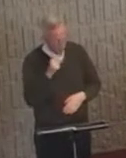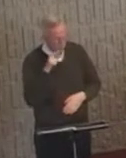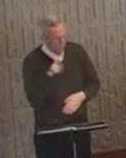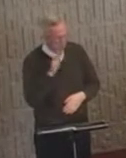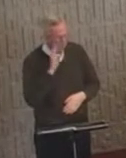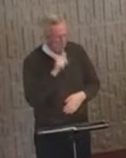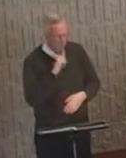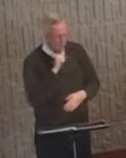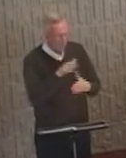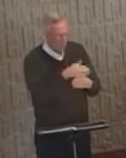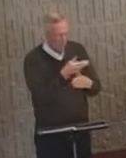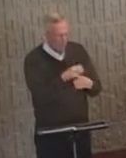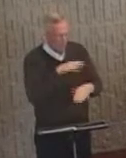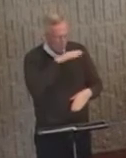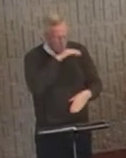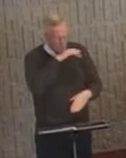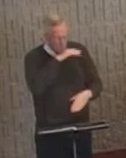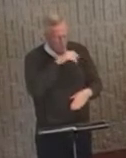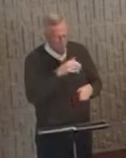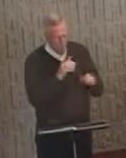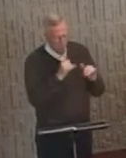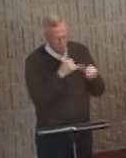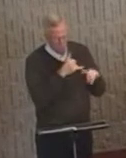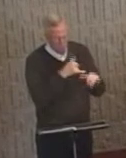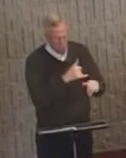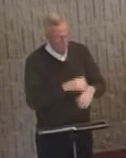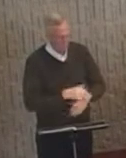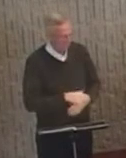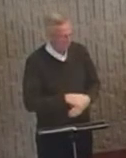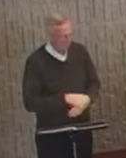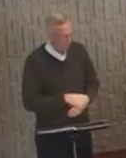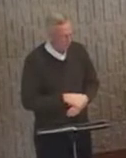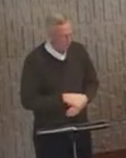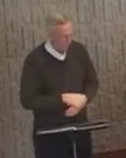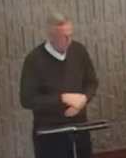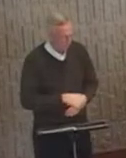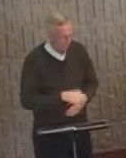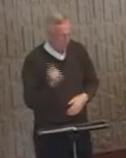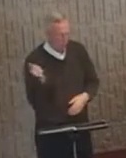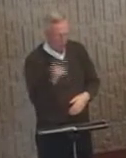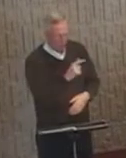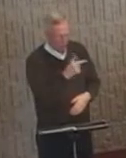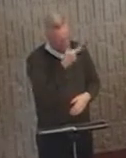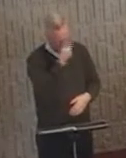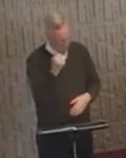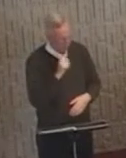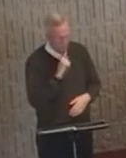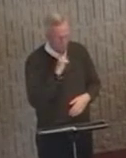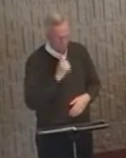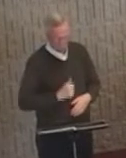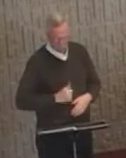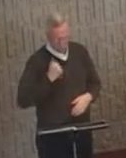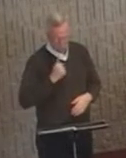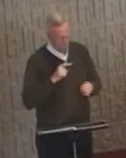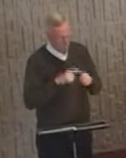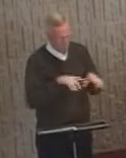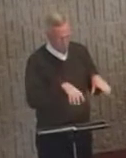or pass along hurtful gossip. All because you won't take drugs or get